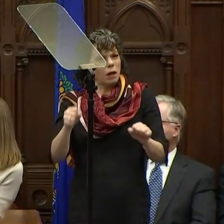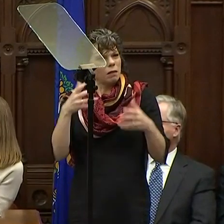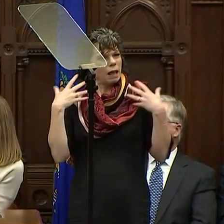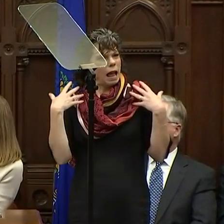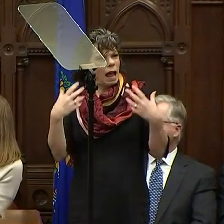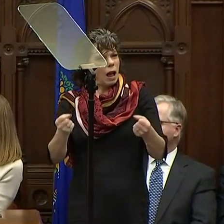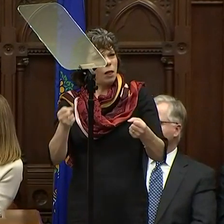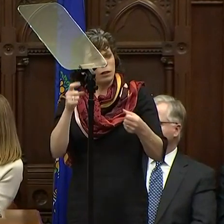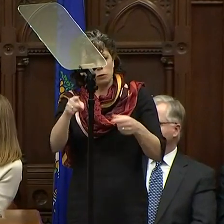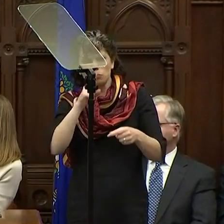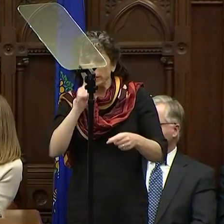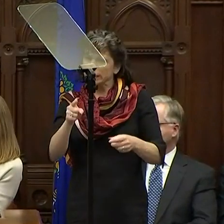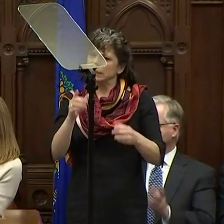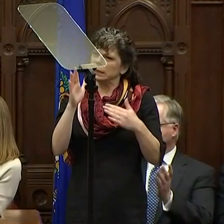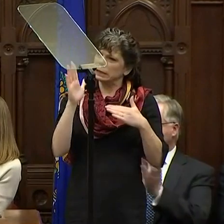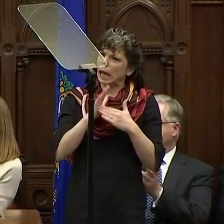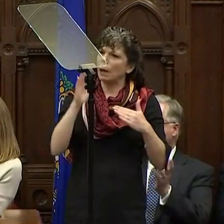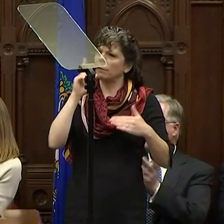on cost and quality.